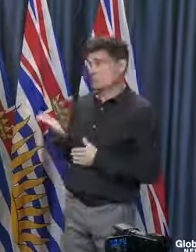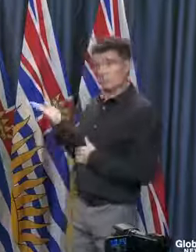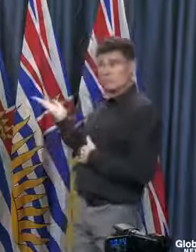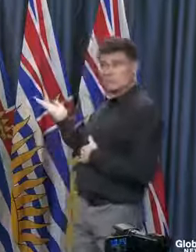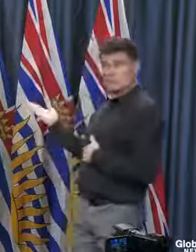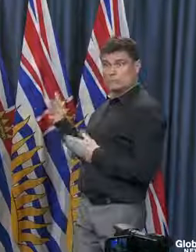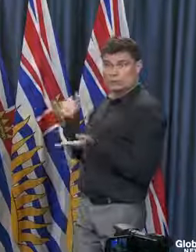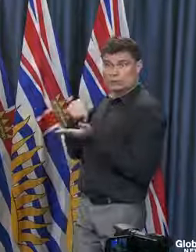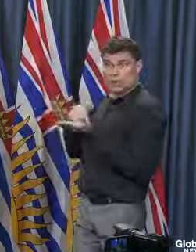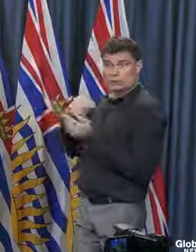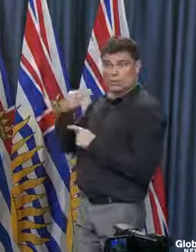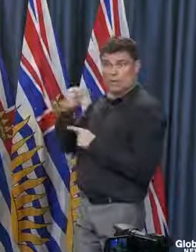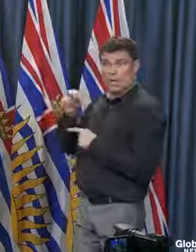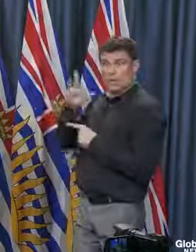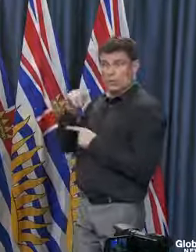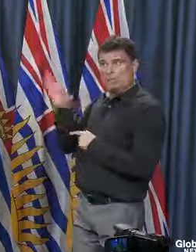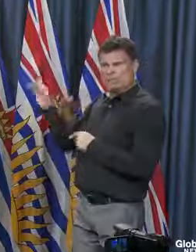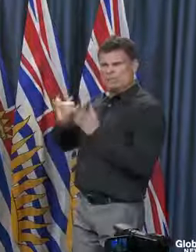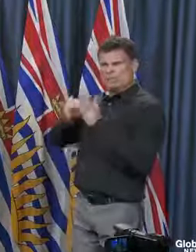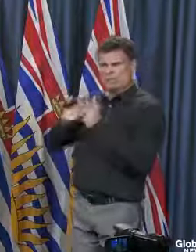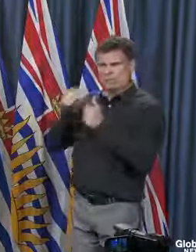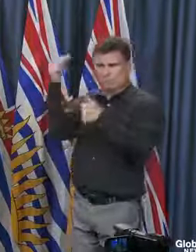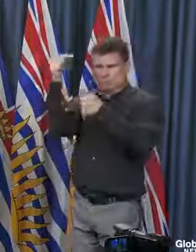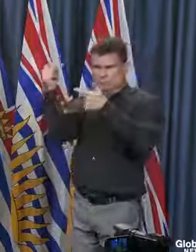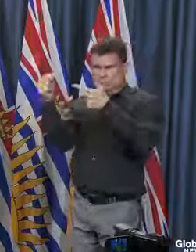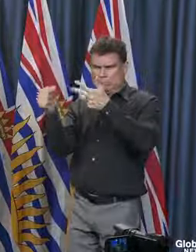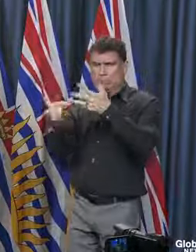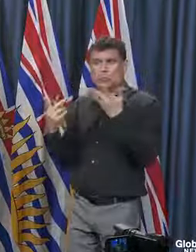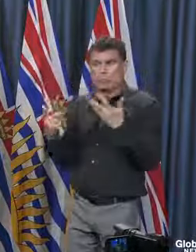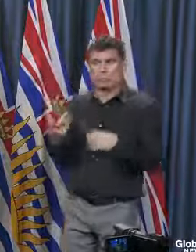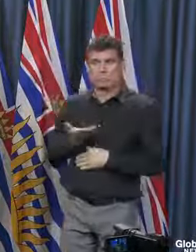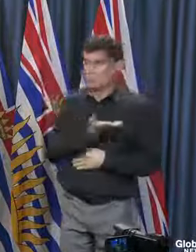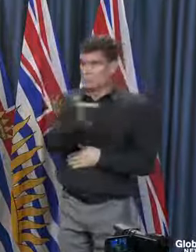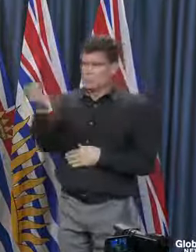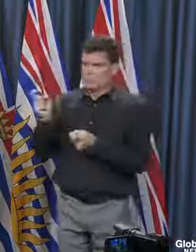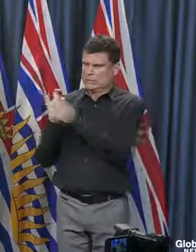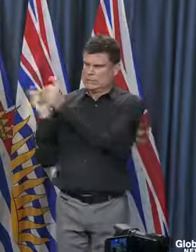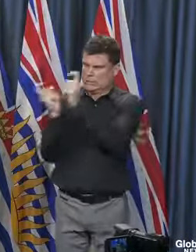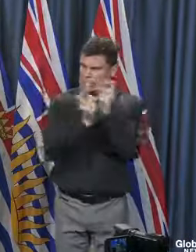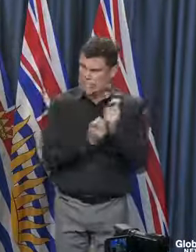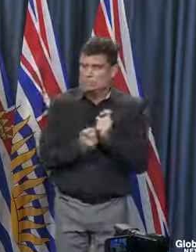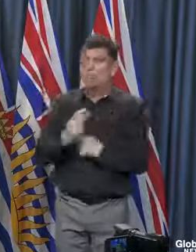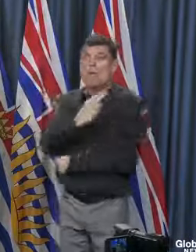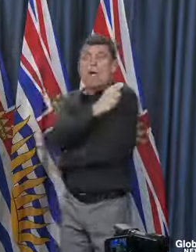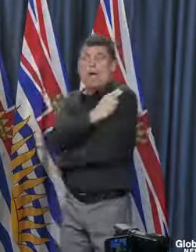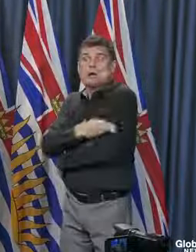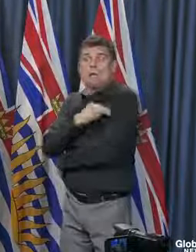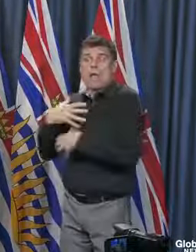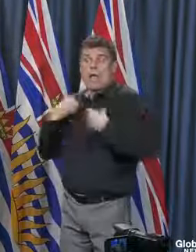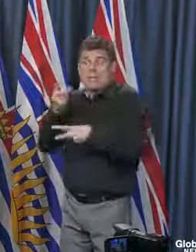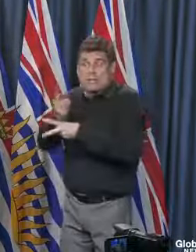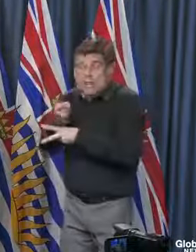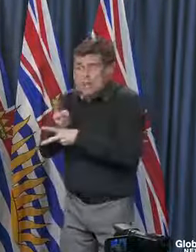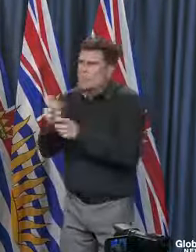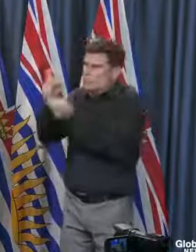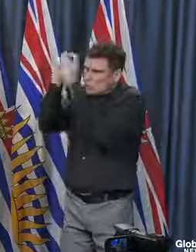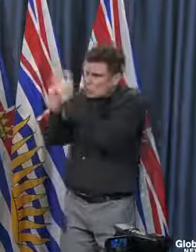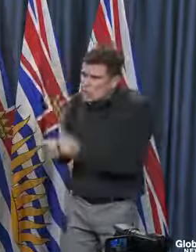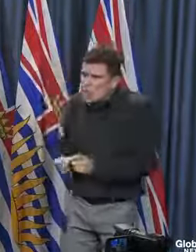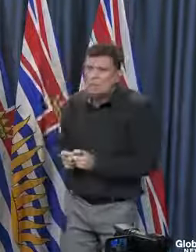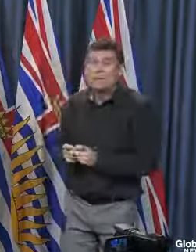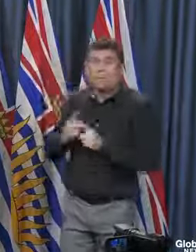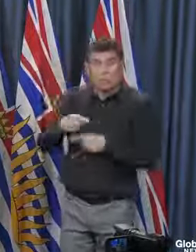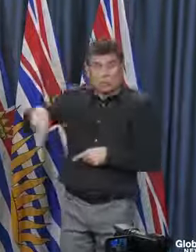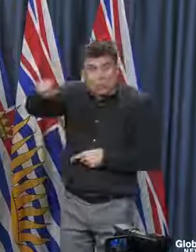Fundamental changes to our acute care system, fundamental changes we are making in order to ensure that British Columbians are